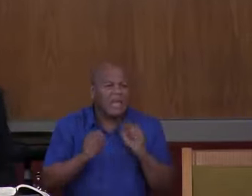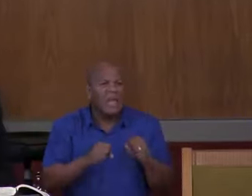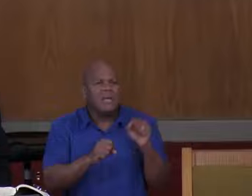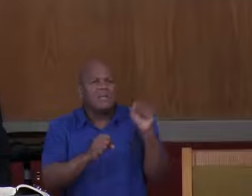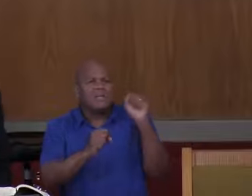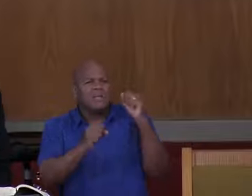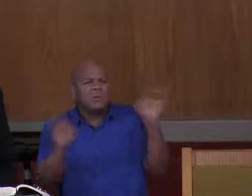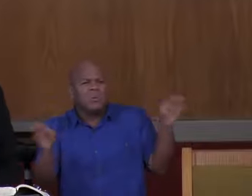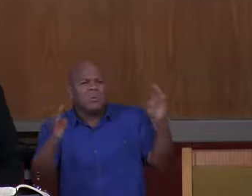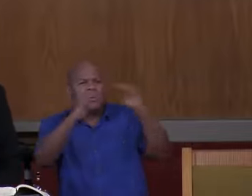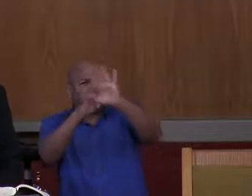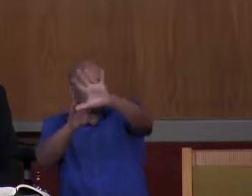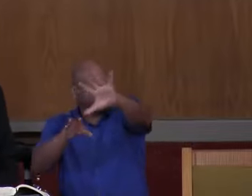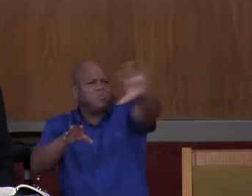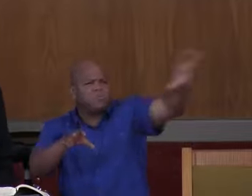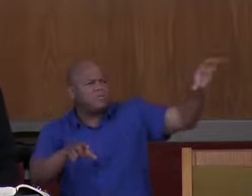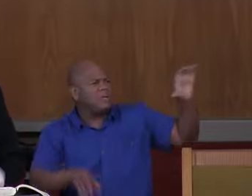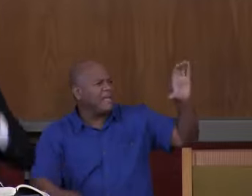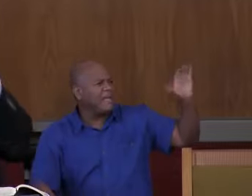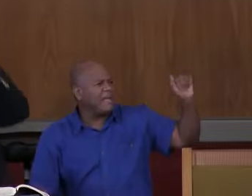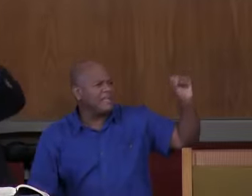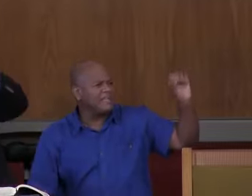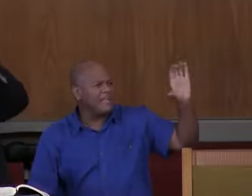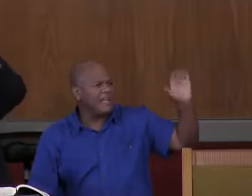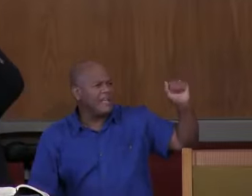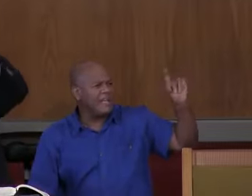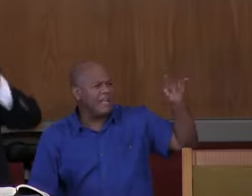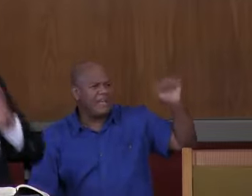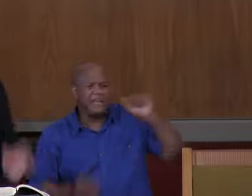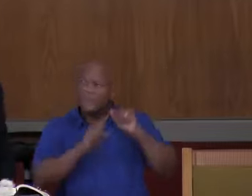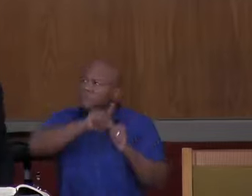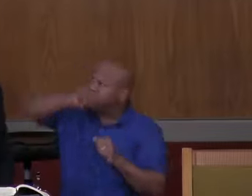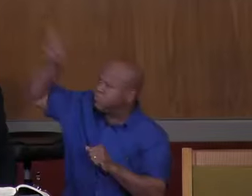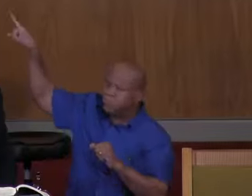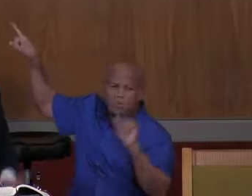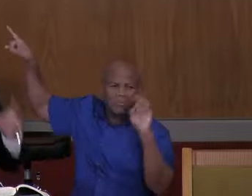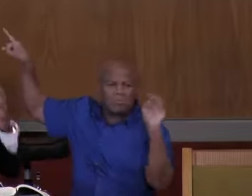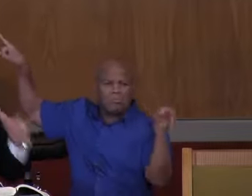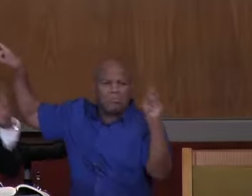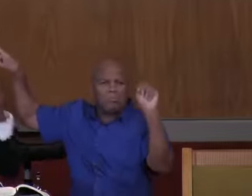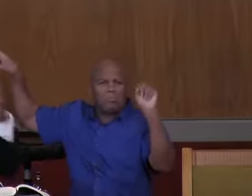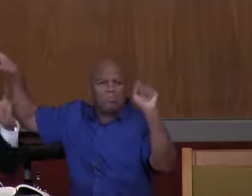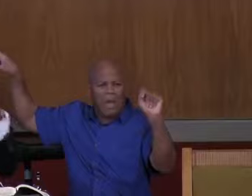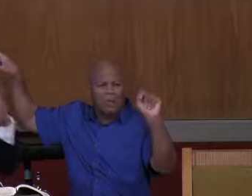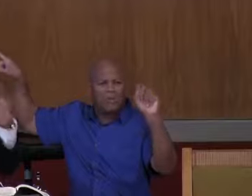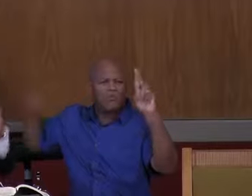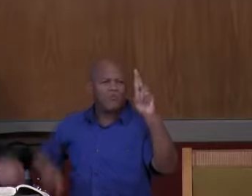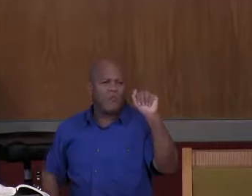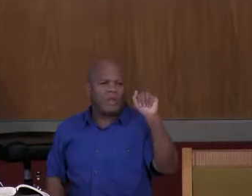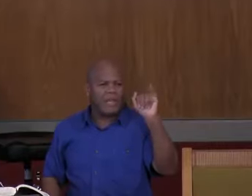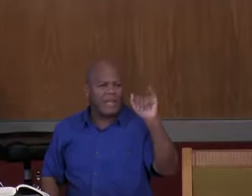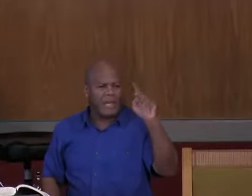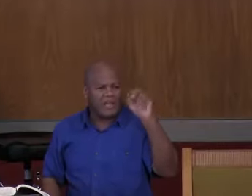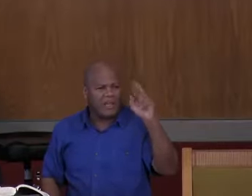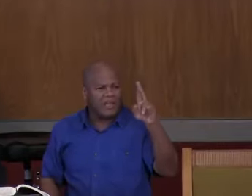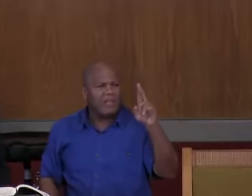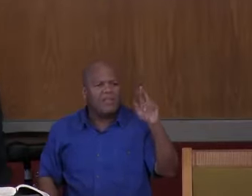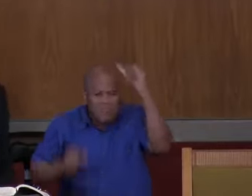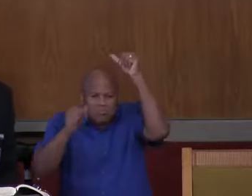Cascade. I can see Rainier when I look to the south. I can see Baker and all them other ones to the east. The mountains remind